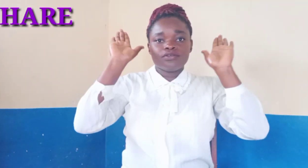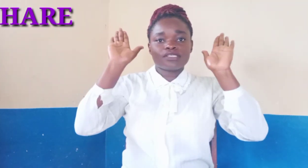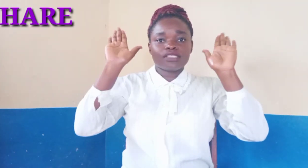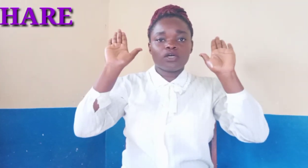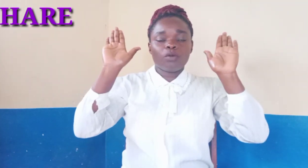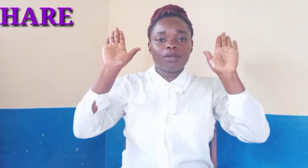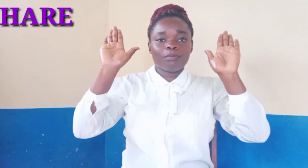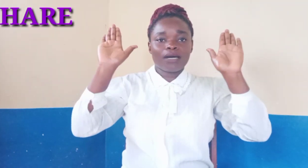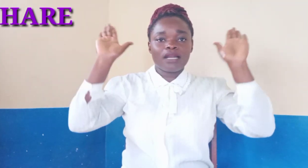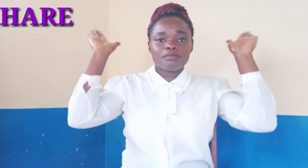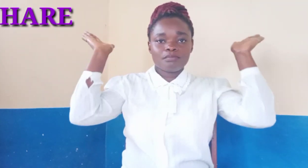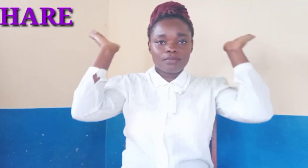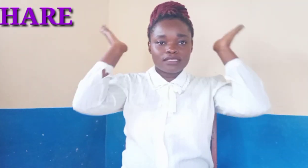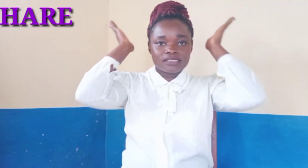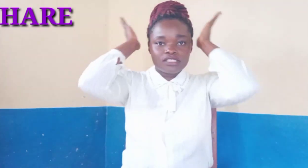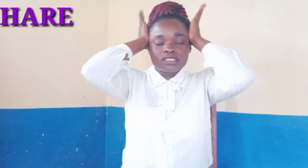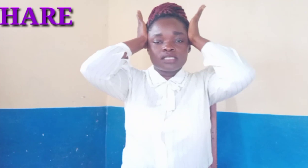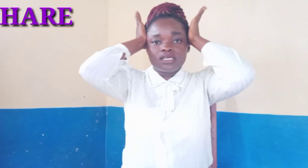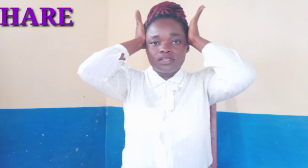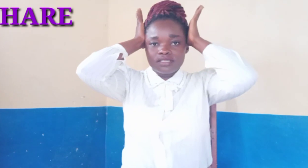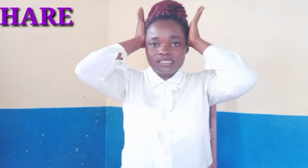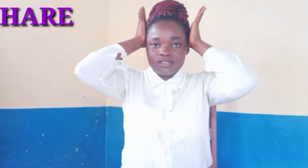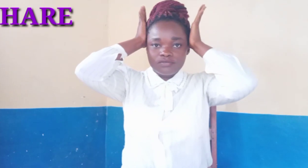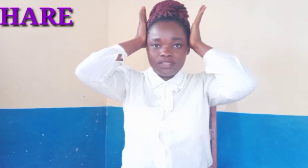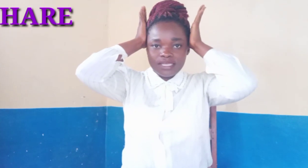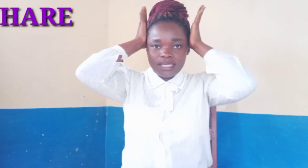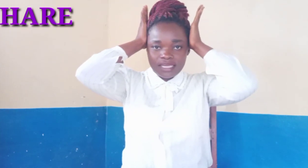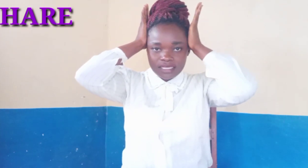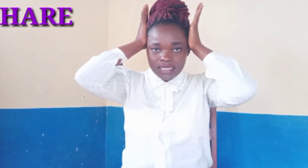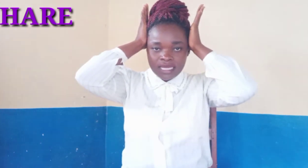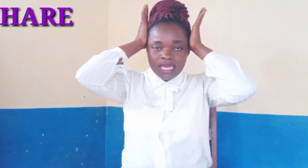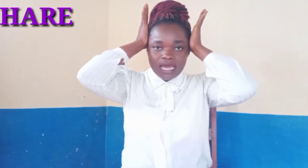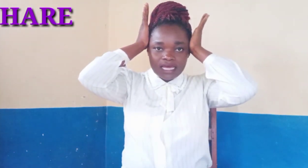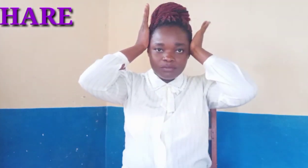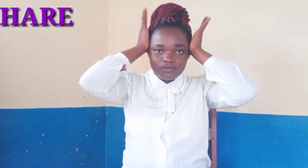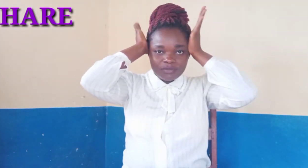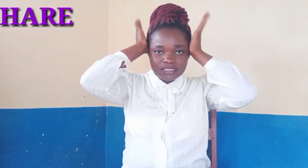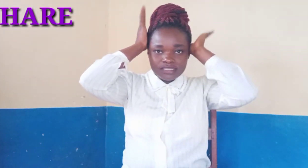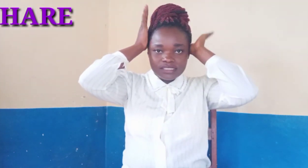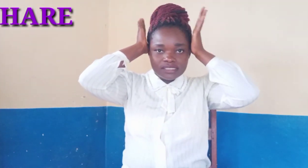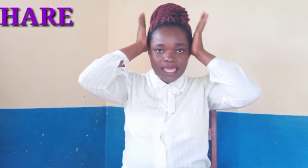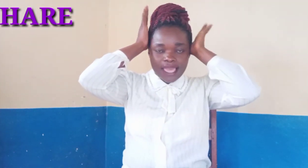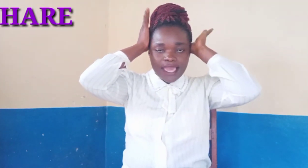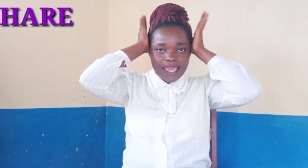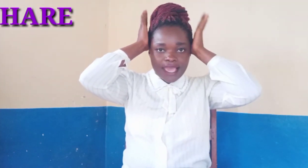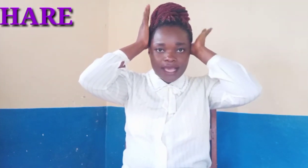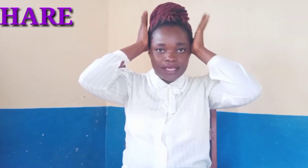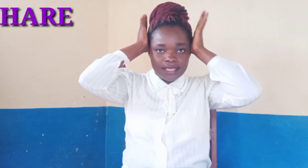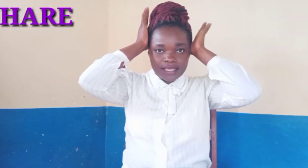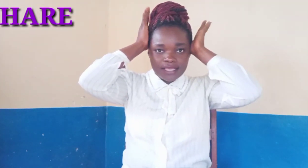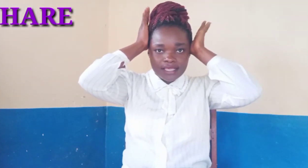Using the open palm, place it the side of the head, and movement is hair.